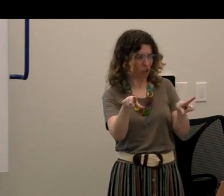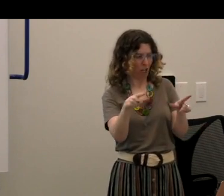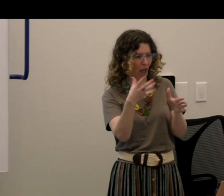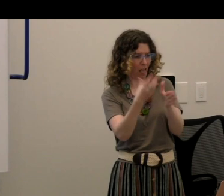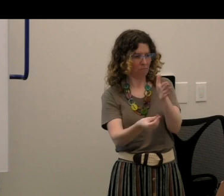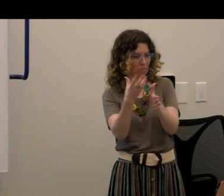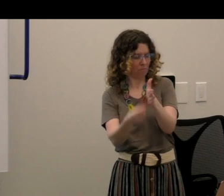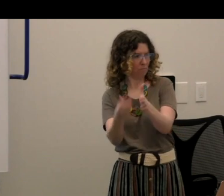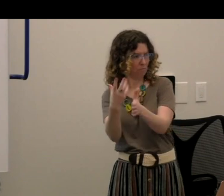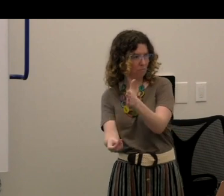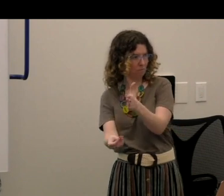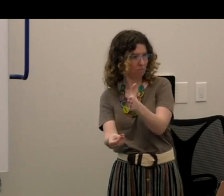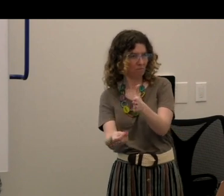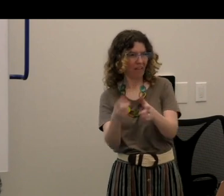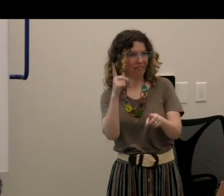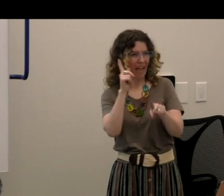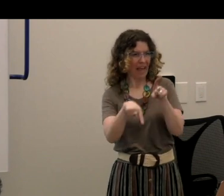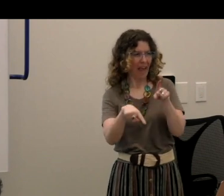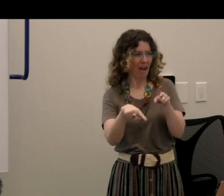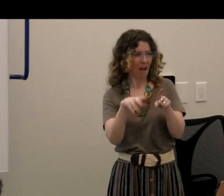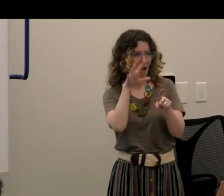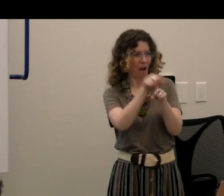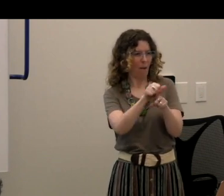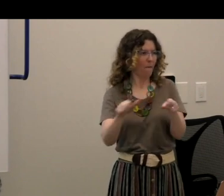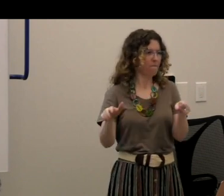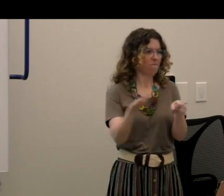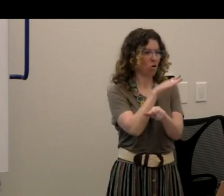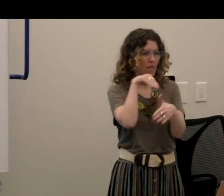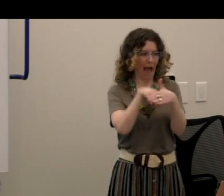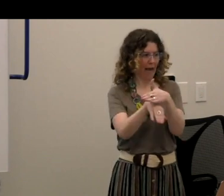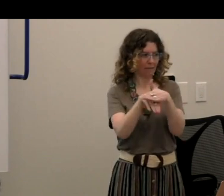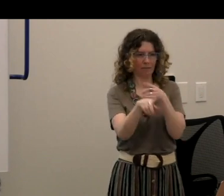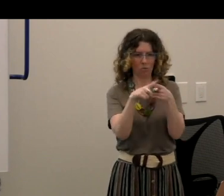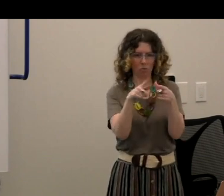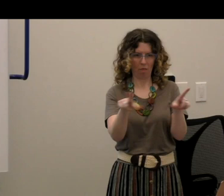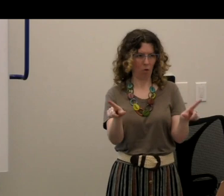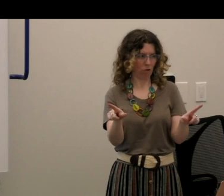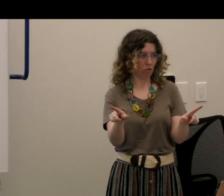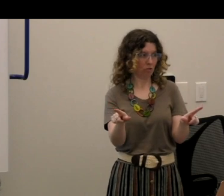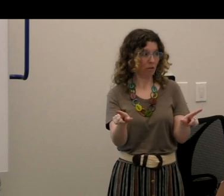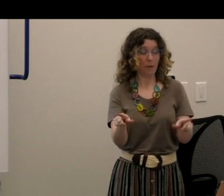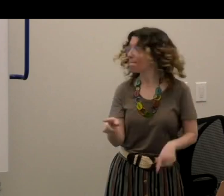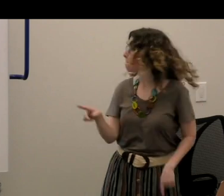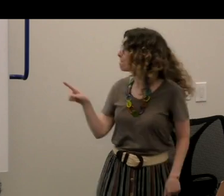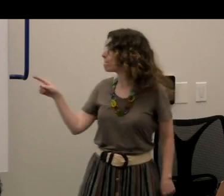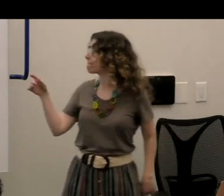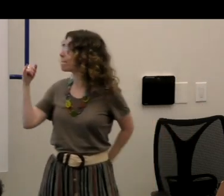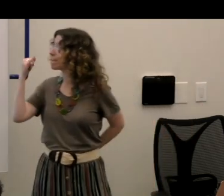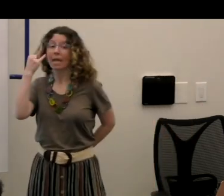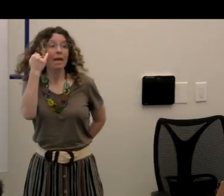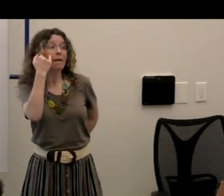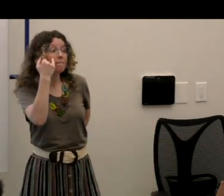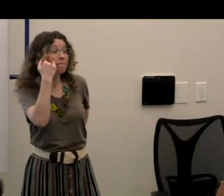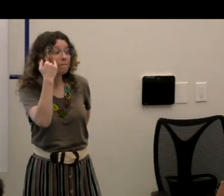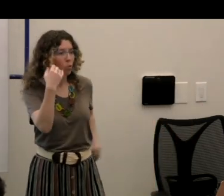Which means that language itself is not forming at a natural pace. They're not able to receive full access to